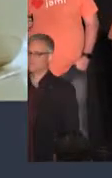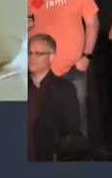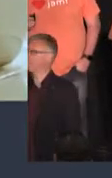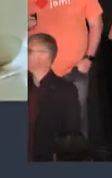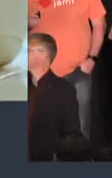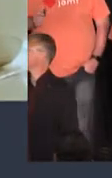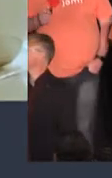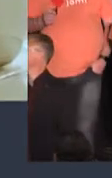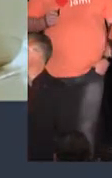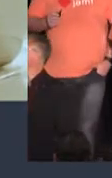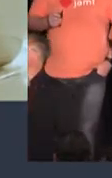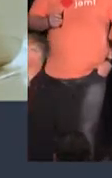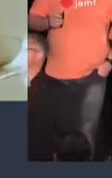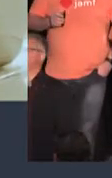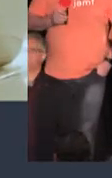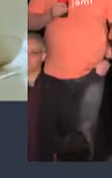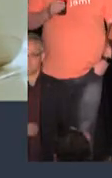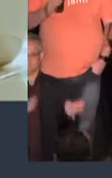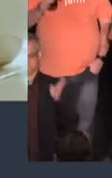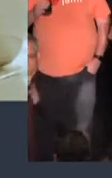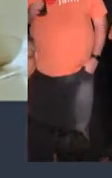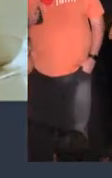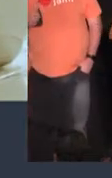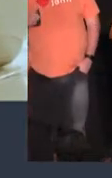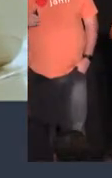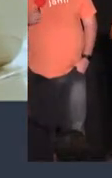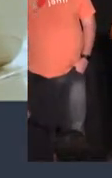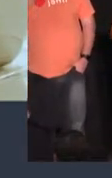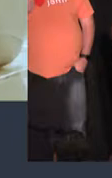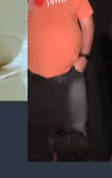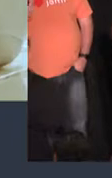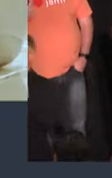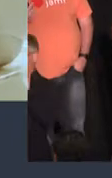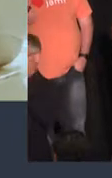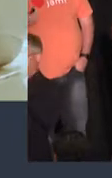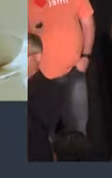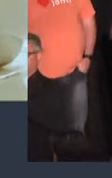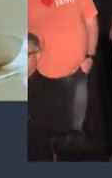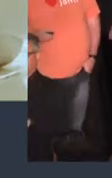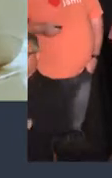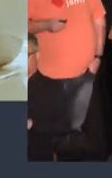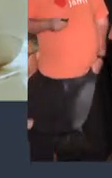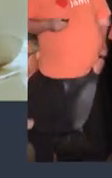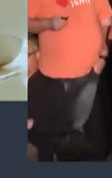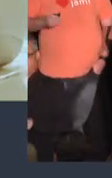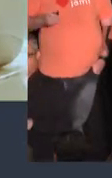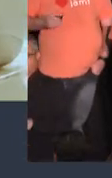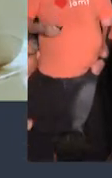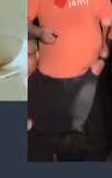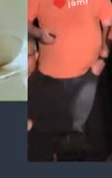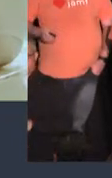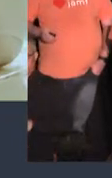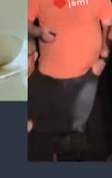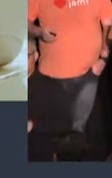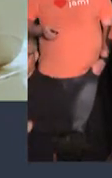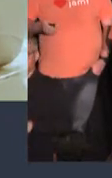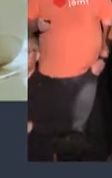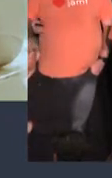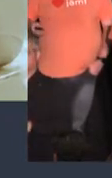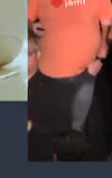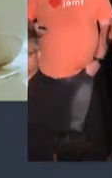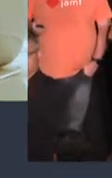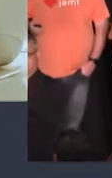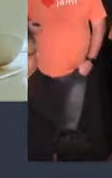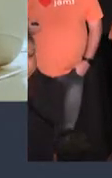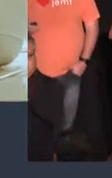So let's talk about our high school distribution really quick. Because of the size of our high school, we are a one high school district. The technology department actually